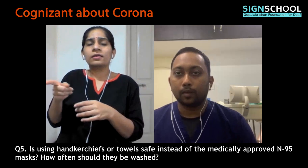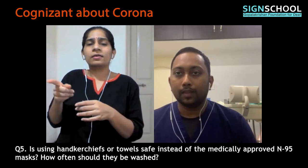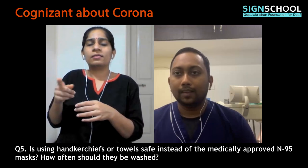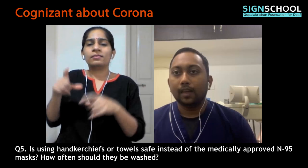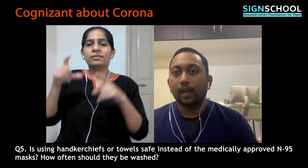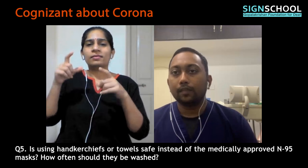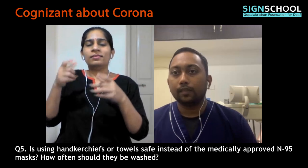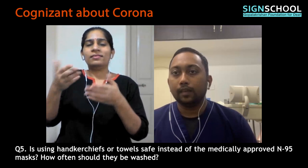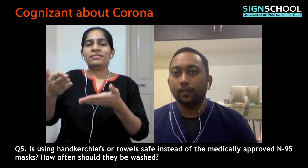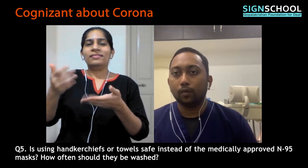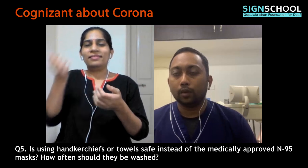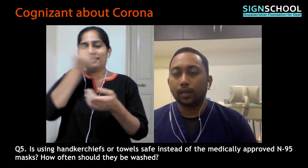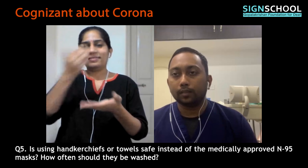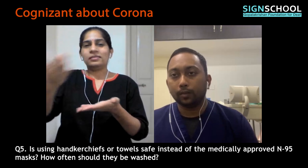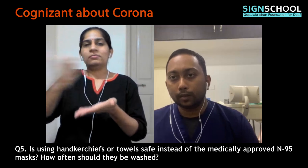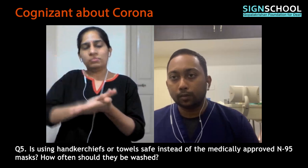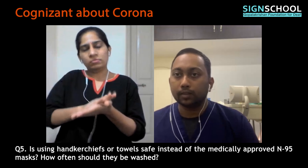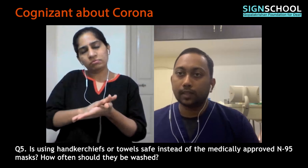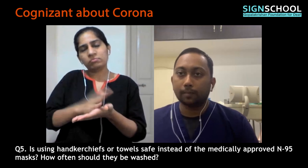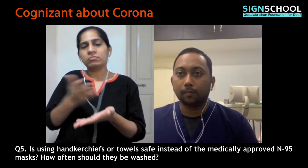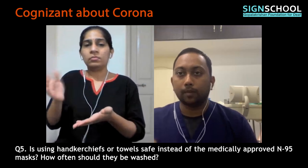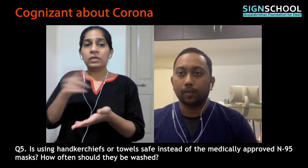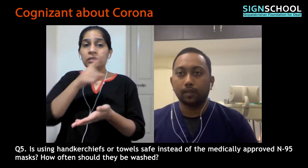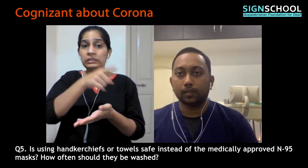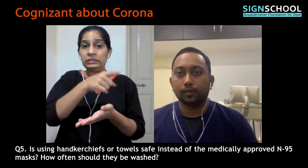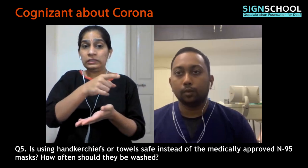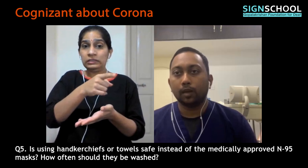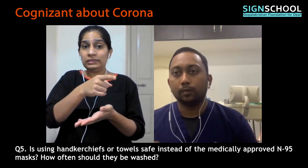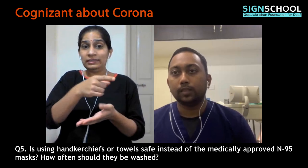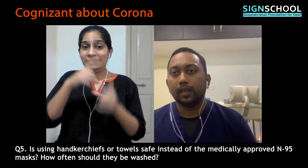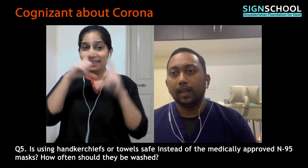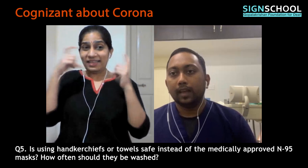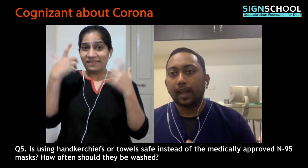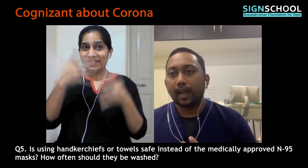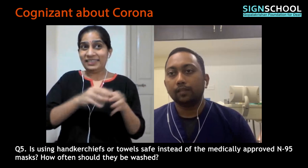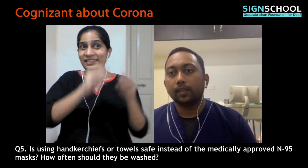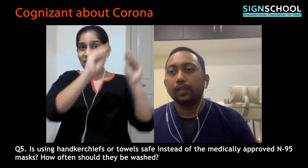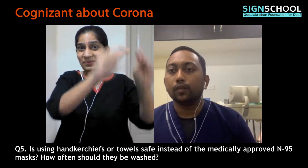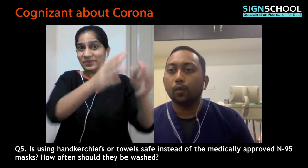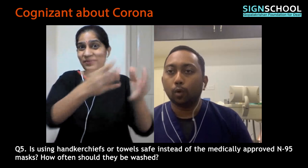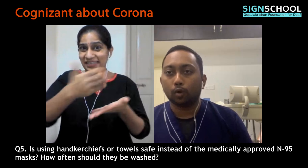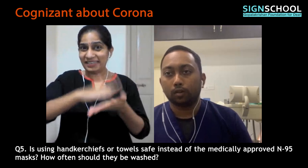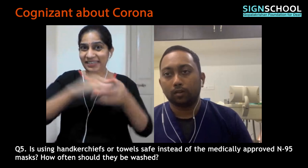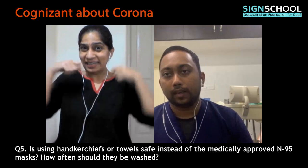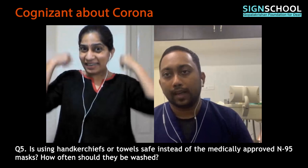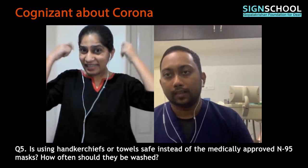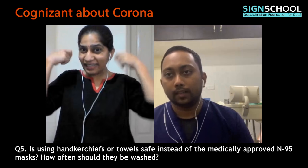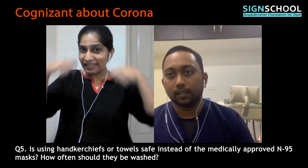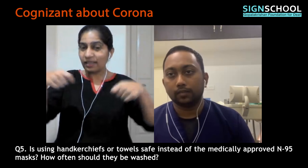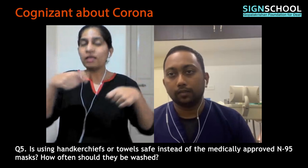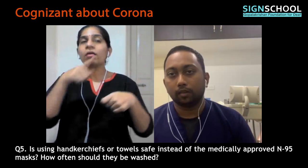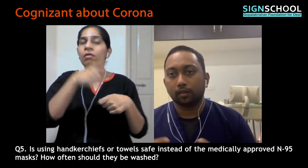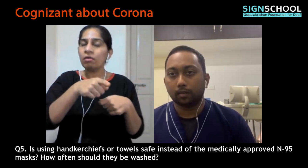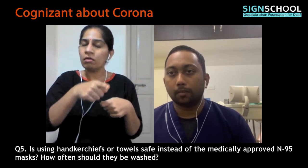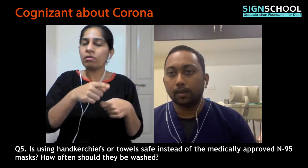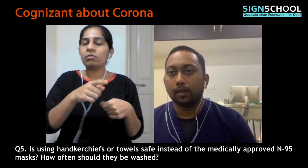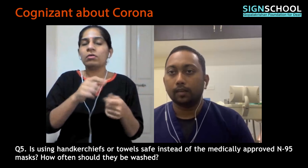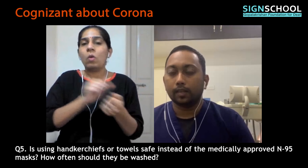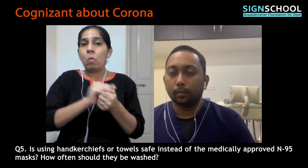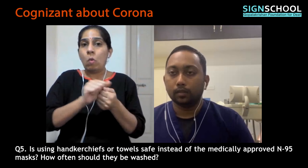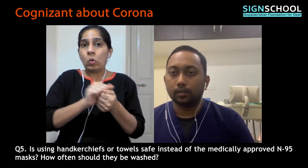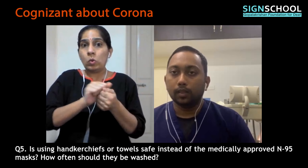dried properly, after 3 4 days, you can use the same kerchief. So I would say have 3 to 4 handkerchiefs